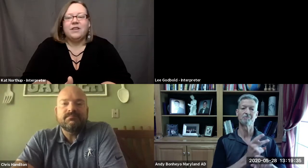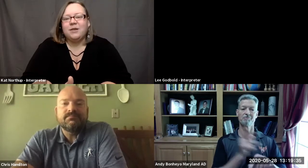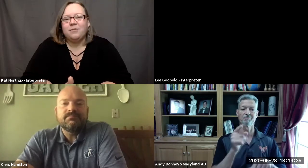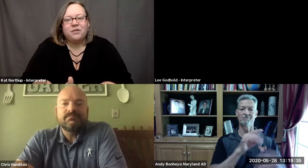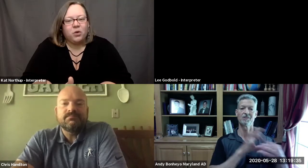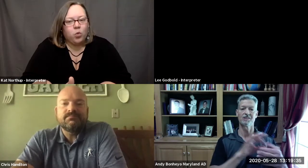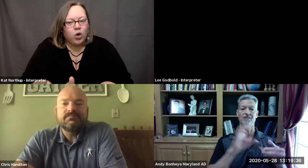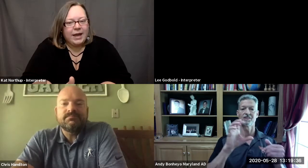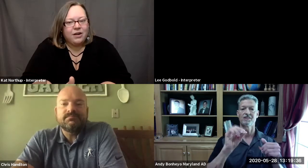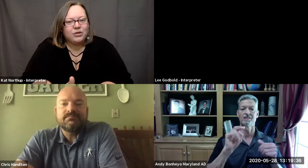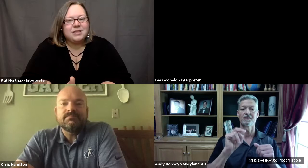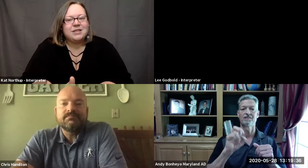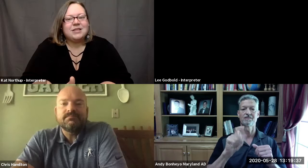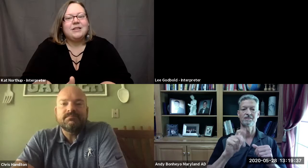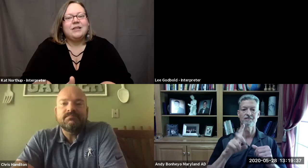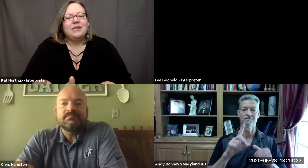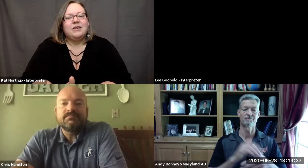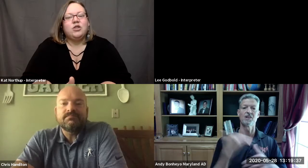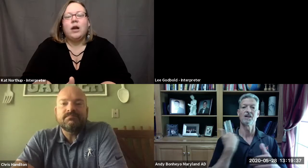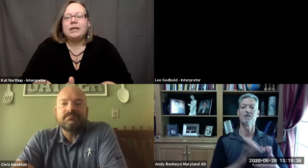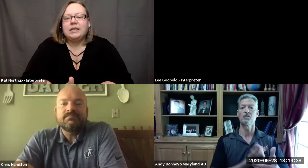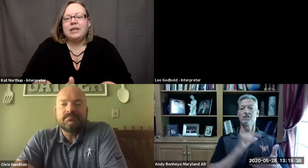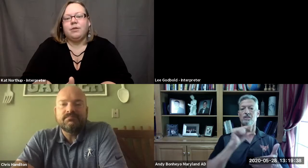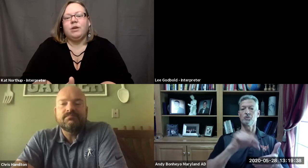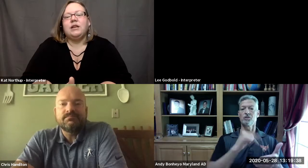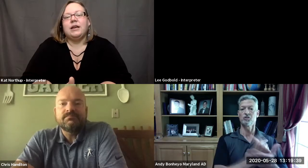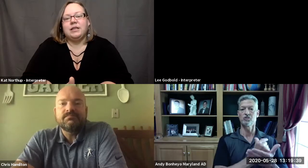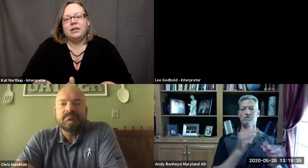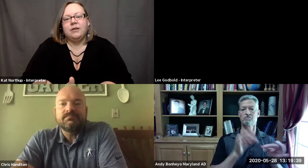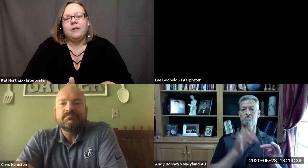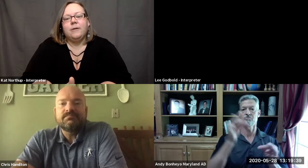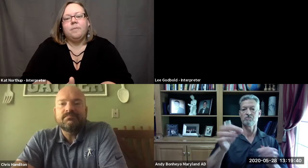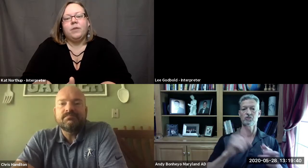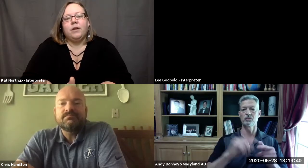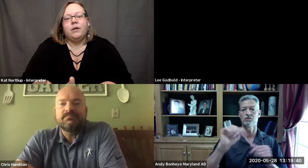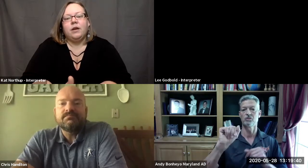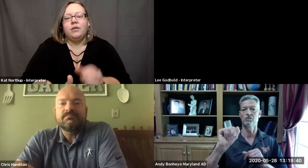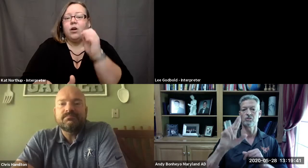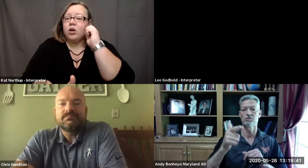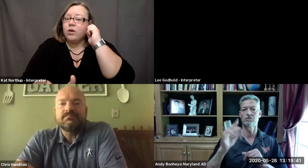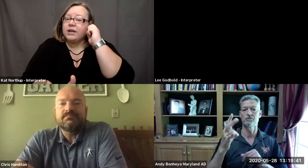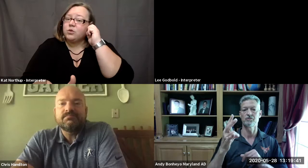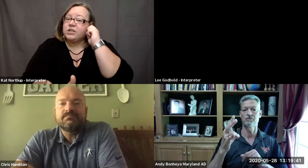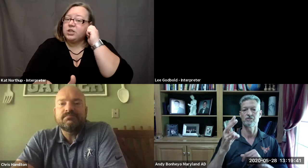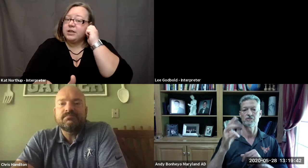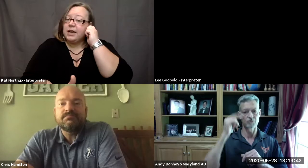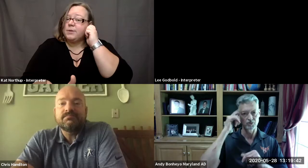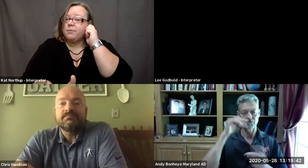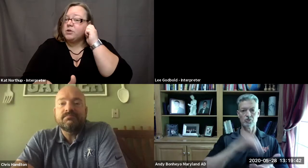giving them different workouts, trying to keep them connected. And then our graduation has been